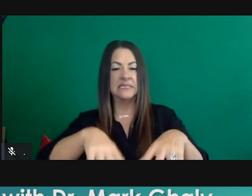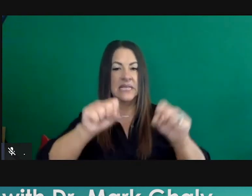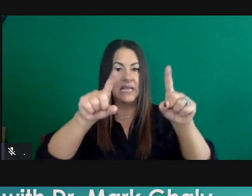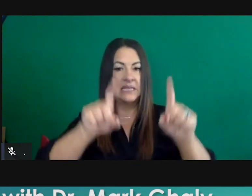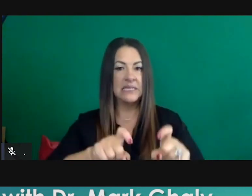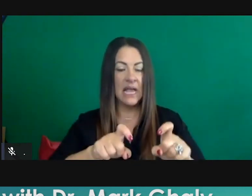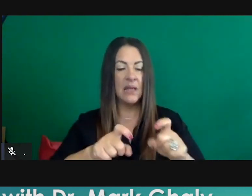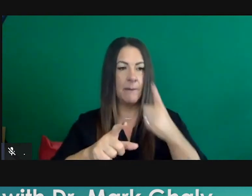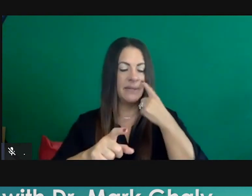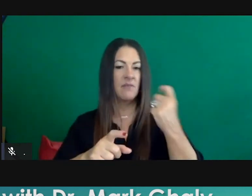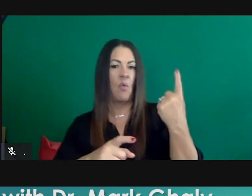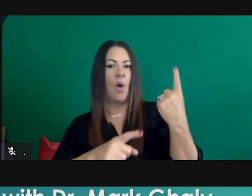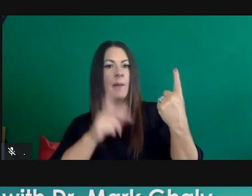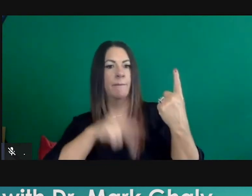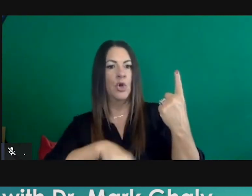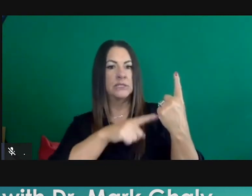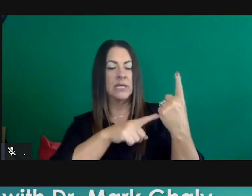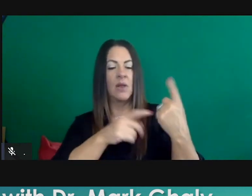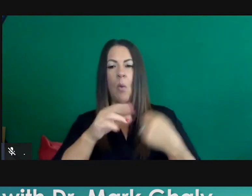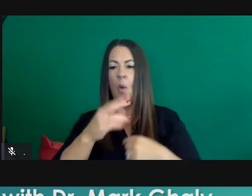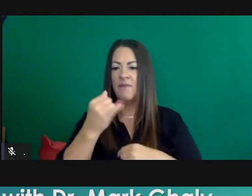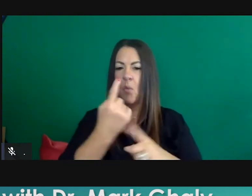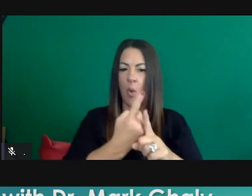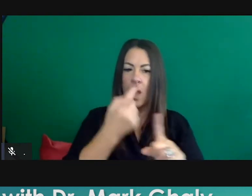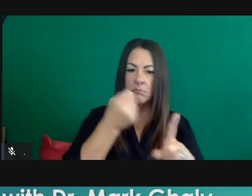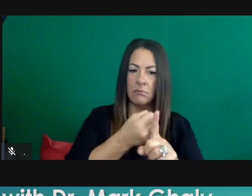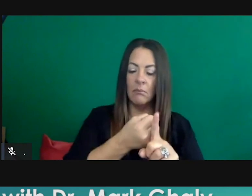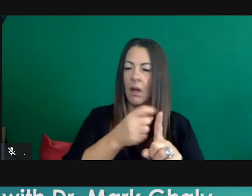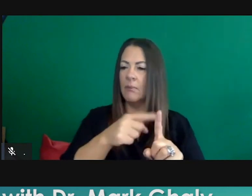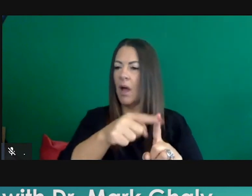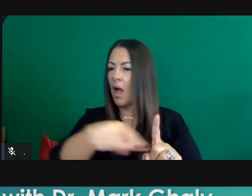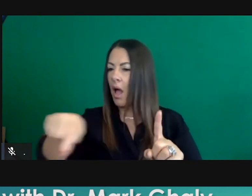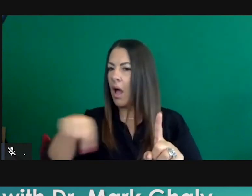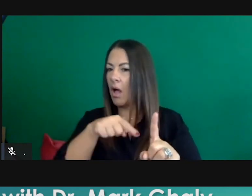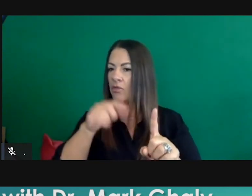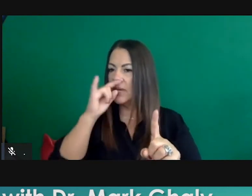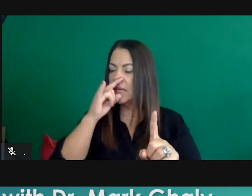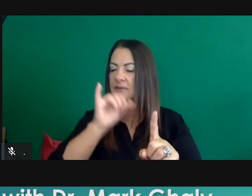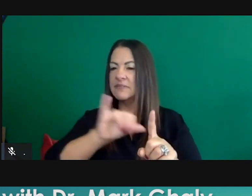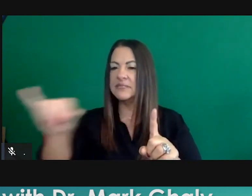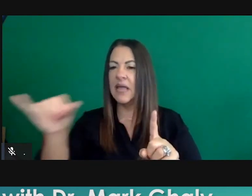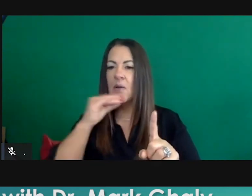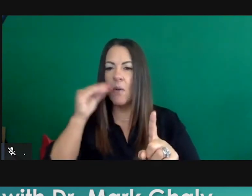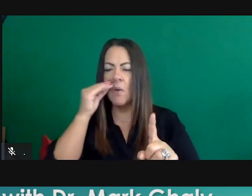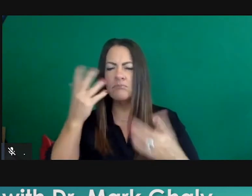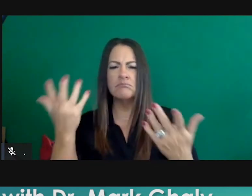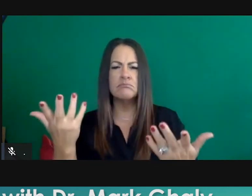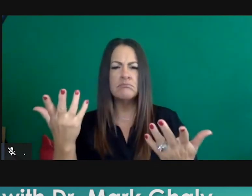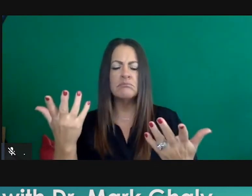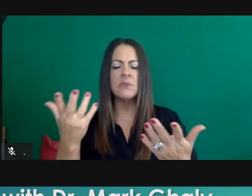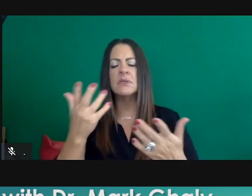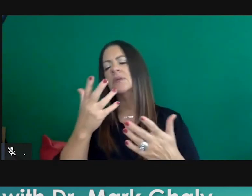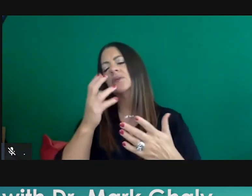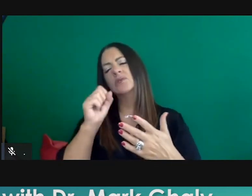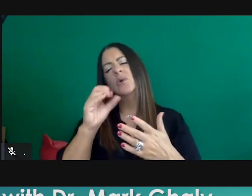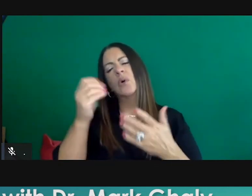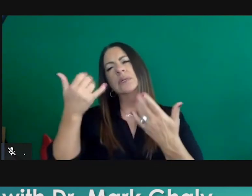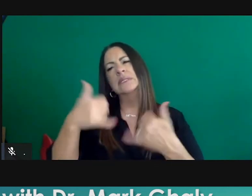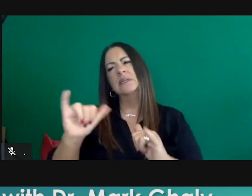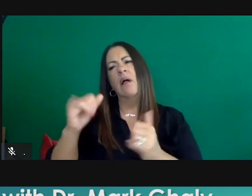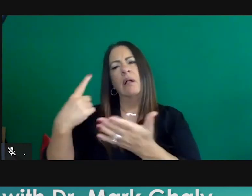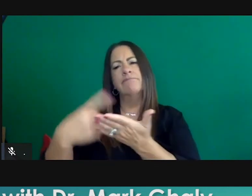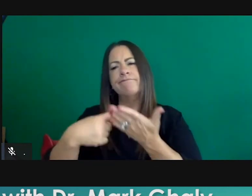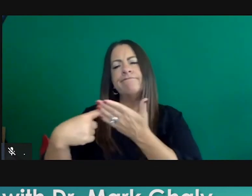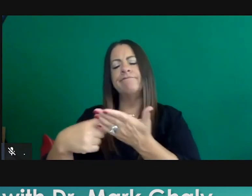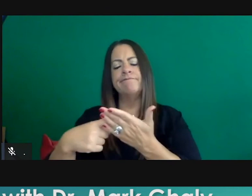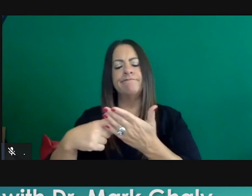asked to stay home for up to 2 weeks while the rest of the school operates. And then as part of the conversation around specific